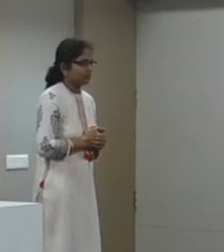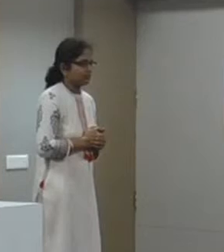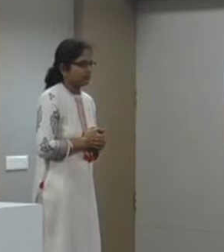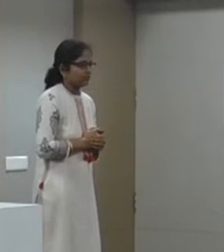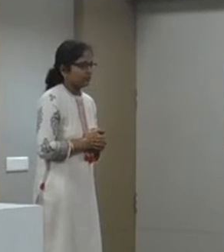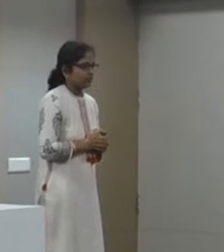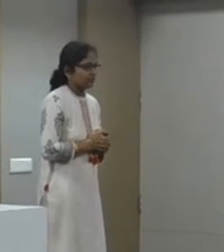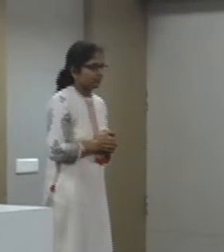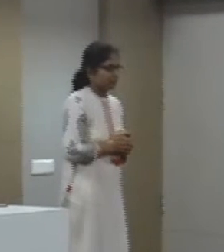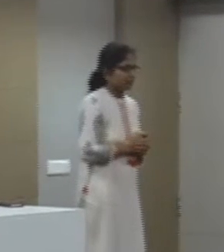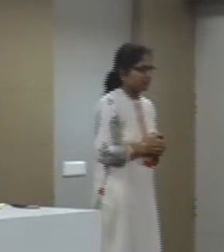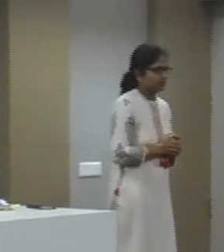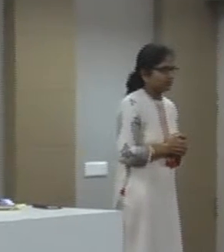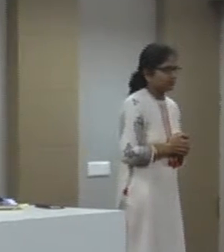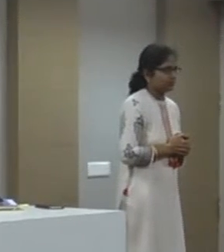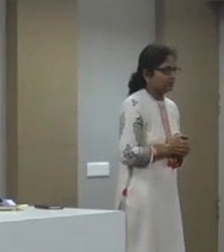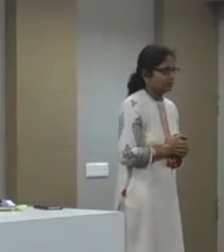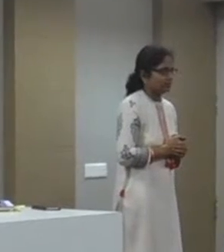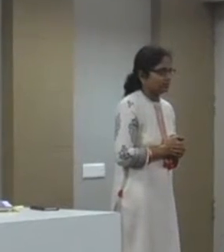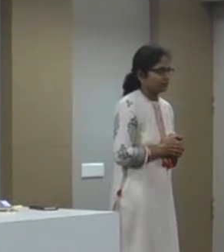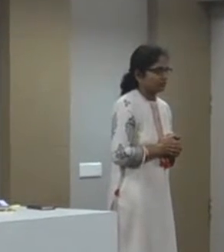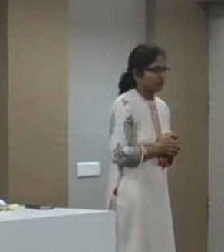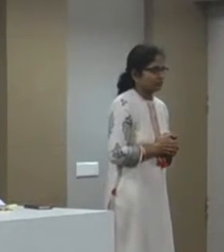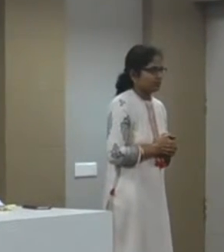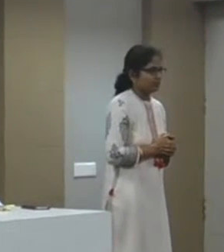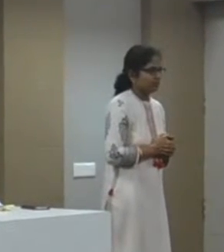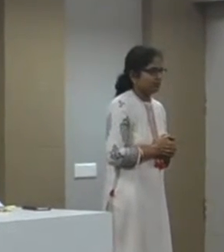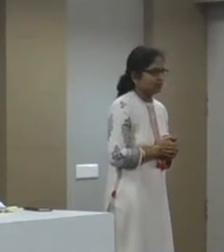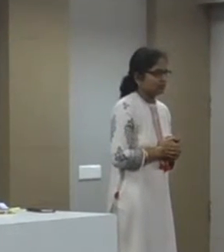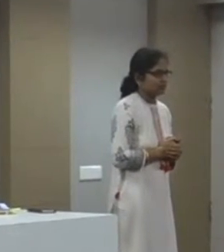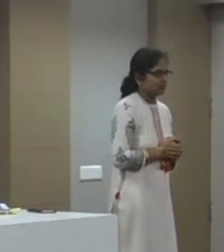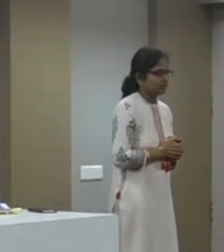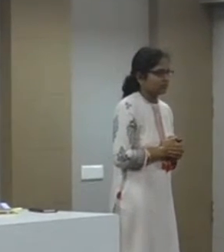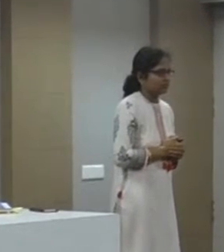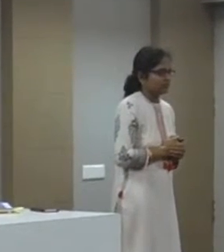Though in the rules there is a provision of companion,